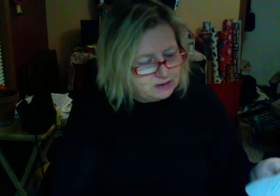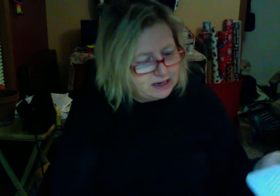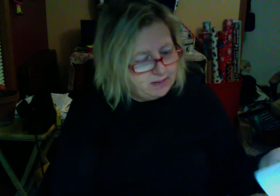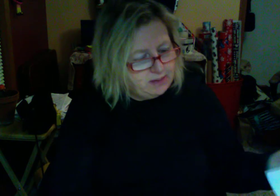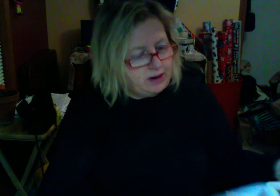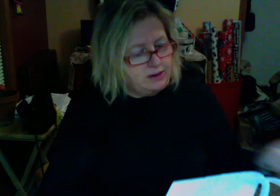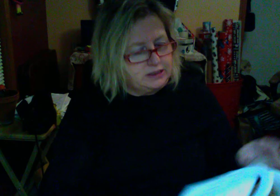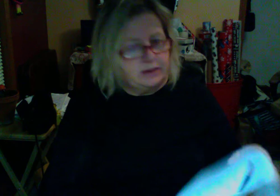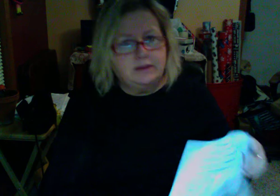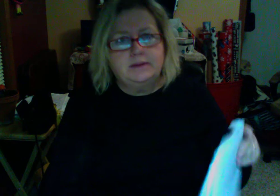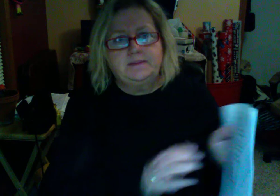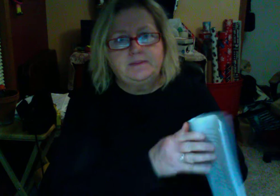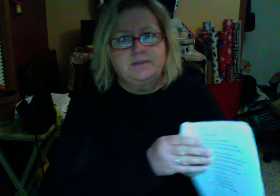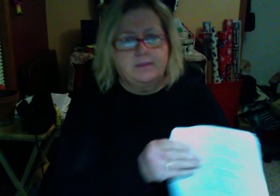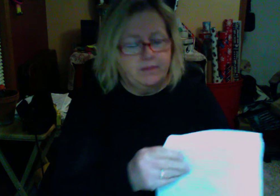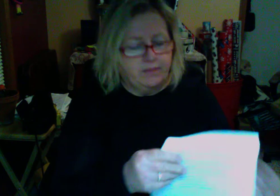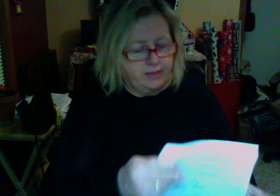coming apart.